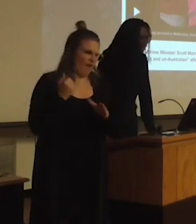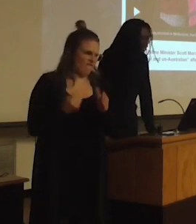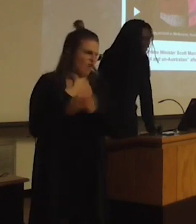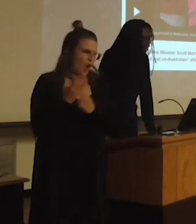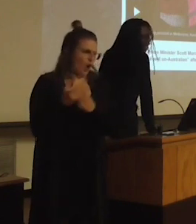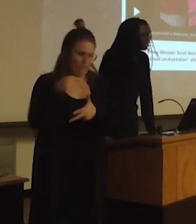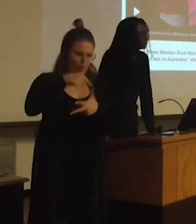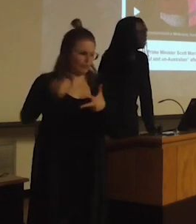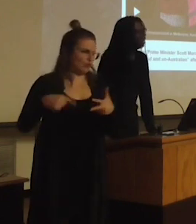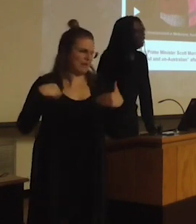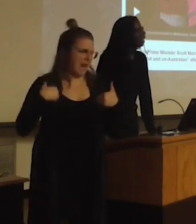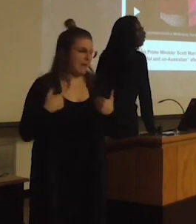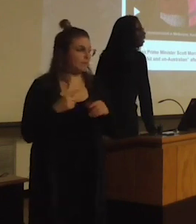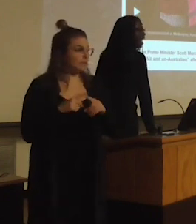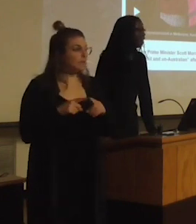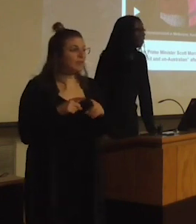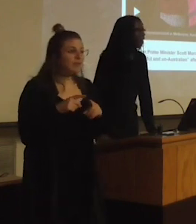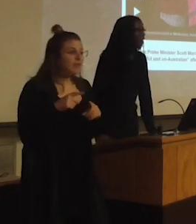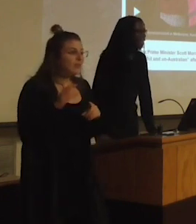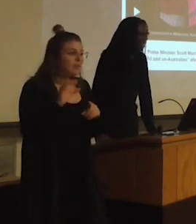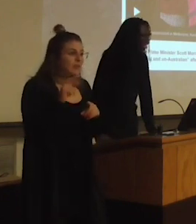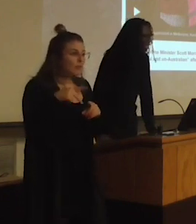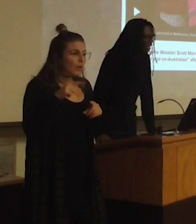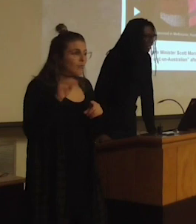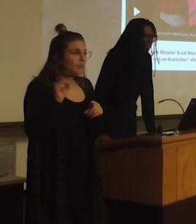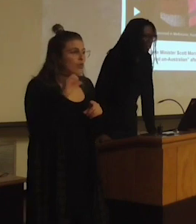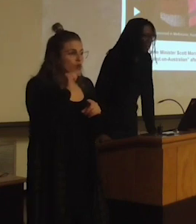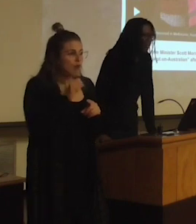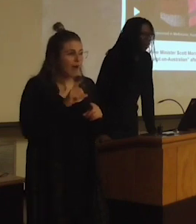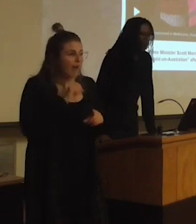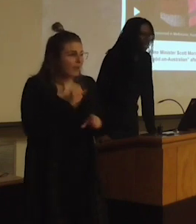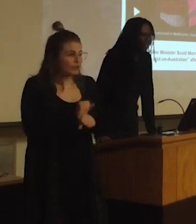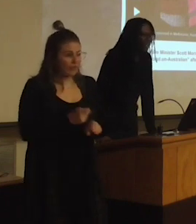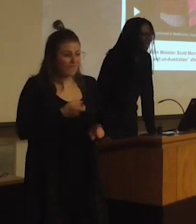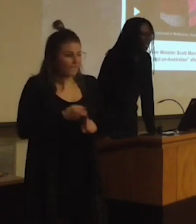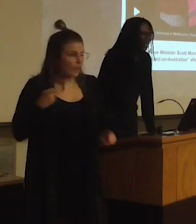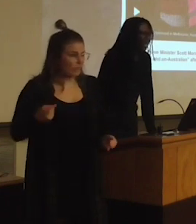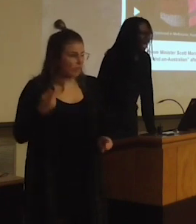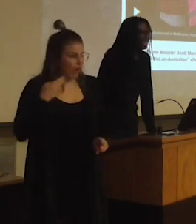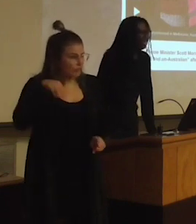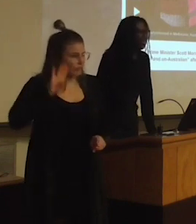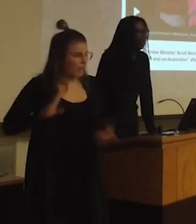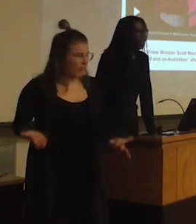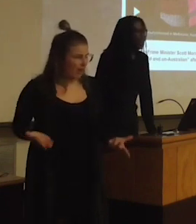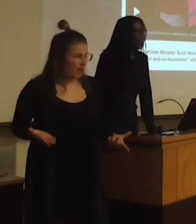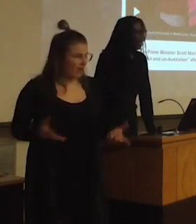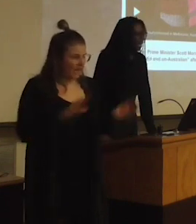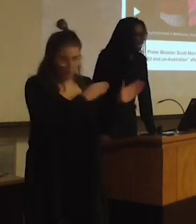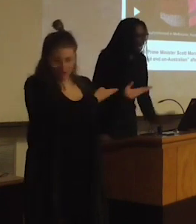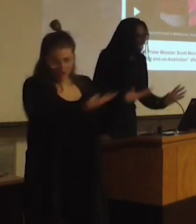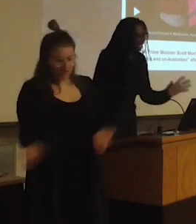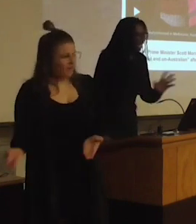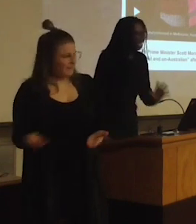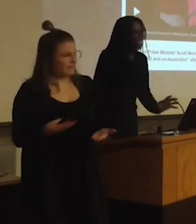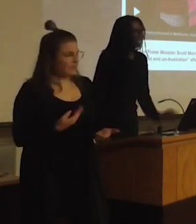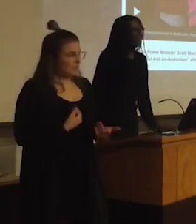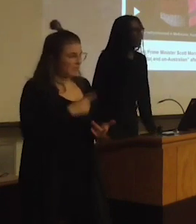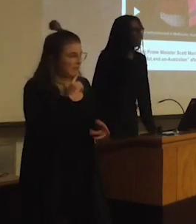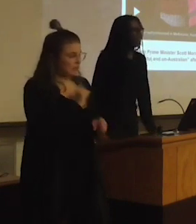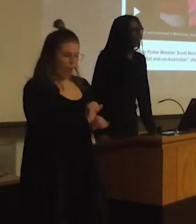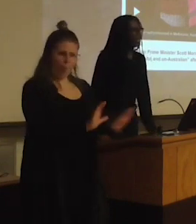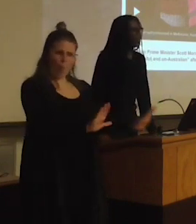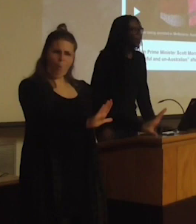Scott Morrison doesn't tell you is that none of these animals are indigenous to Australia. And so when he's actually saying